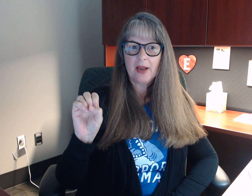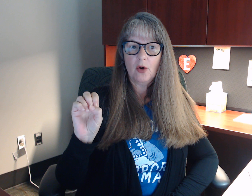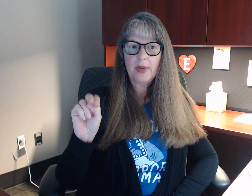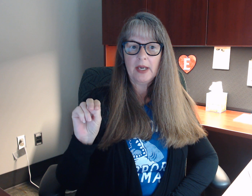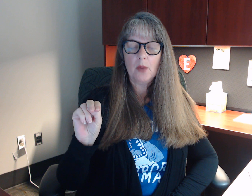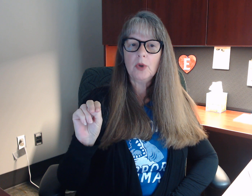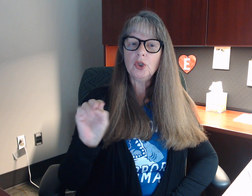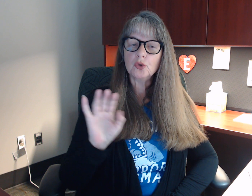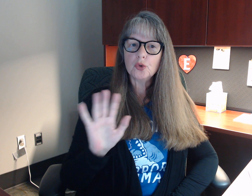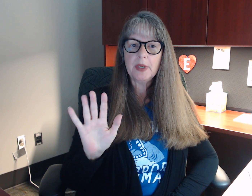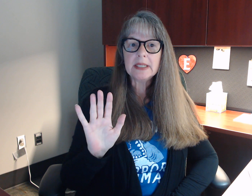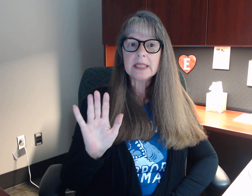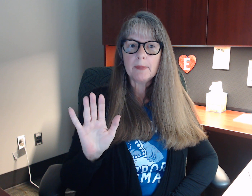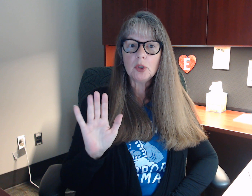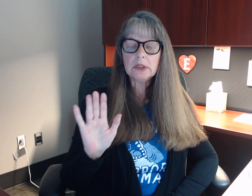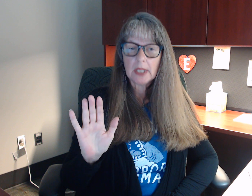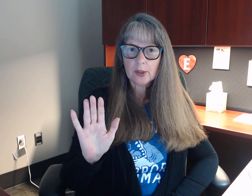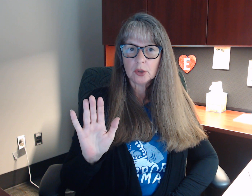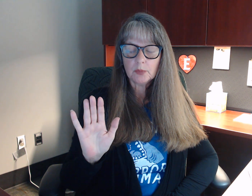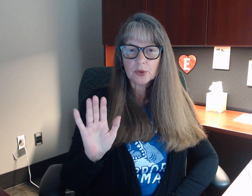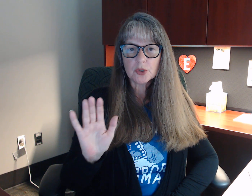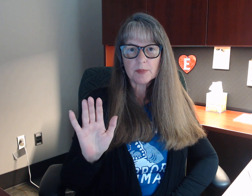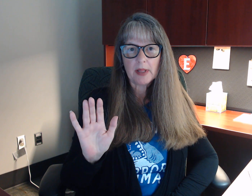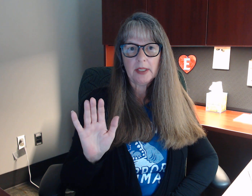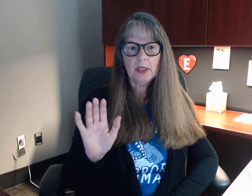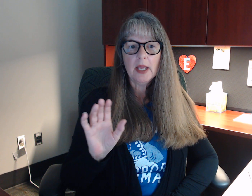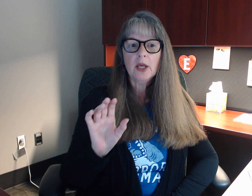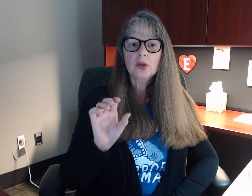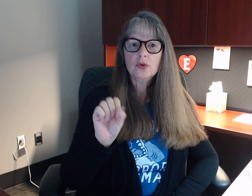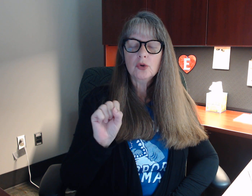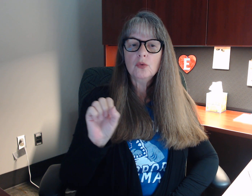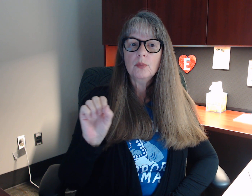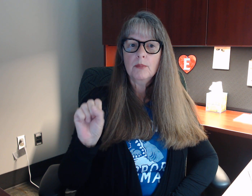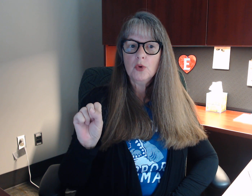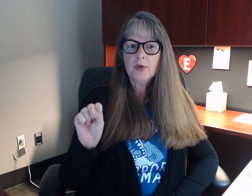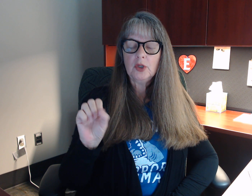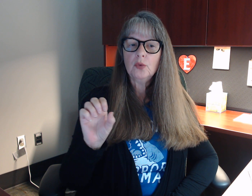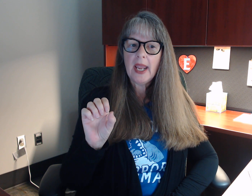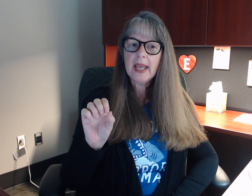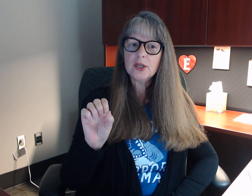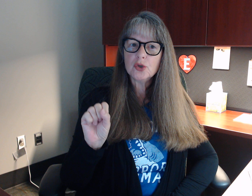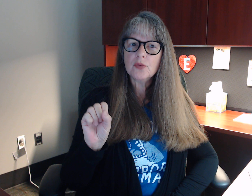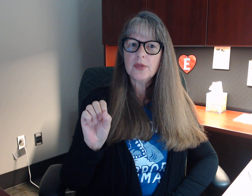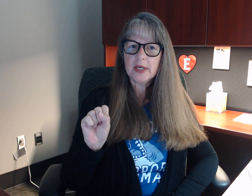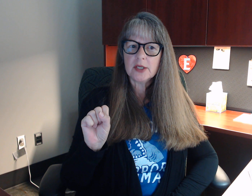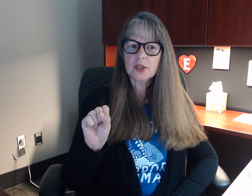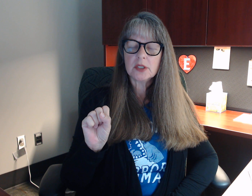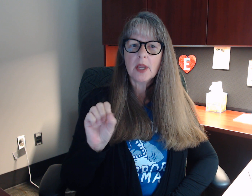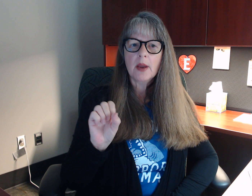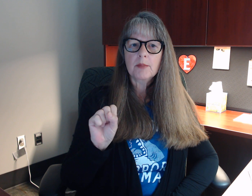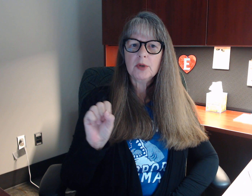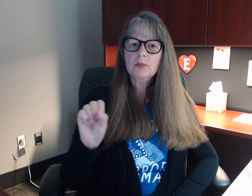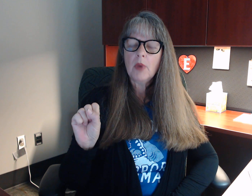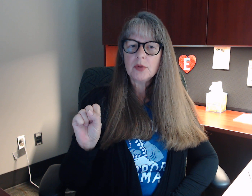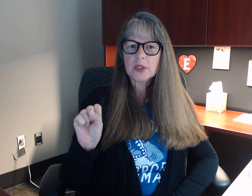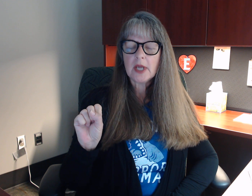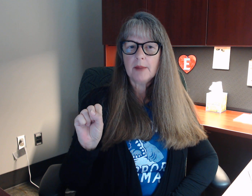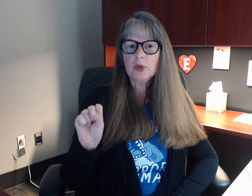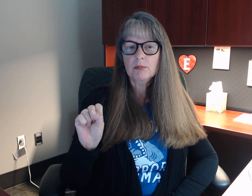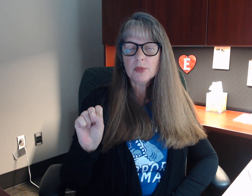Depression. And when you're doing a double letter, when you're spelling, you do move it. You can do this, but most of the time you move